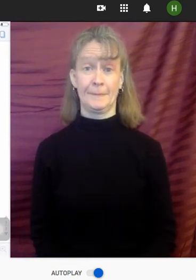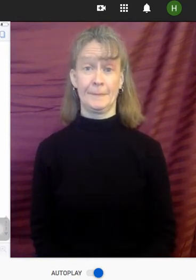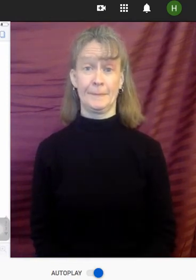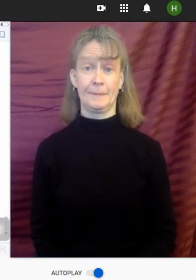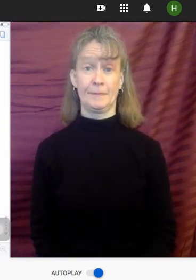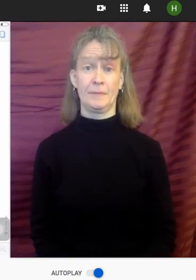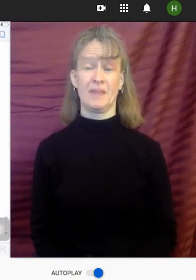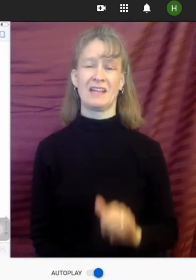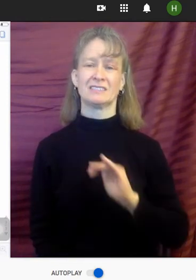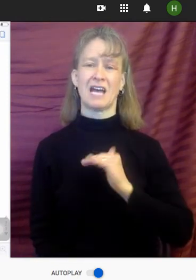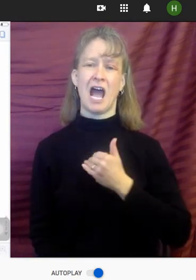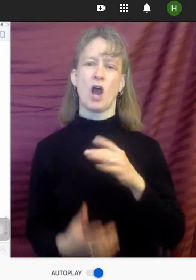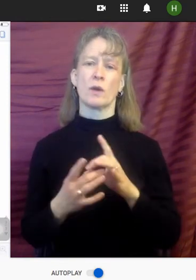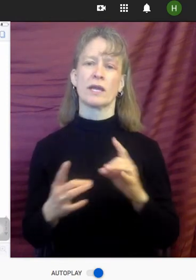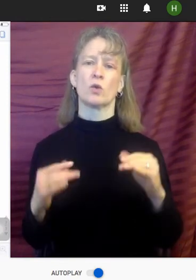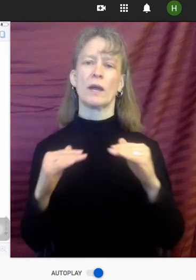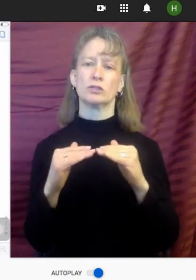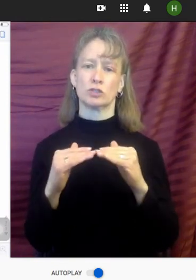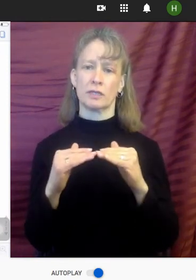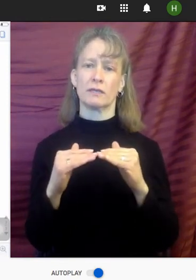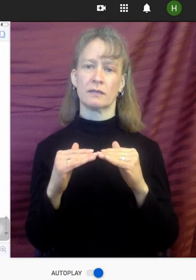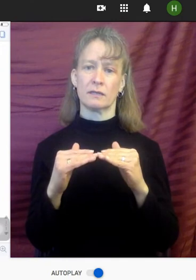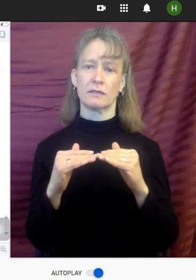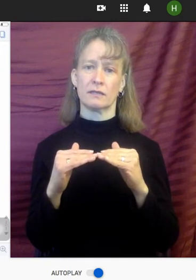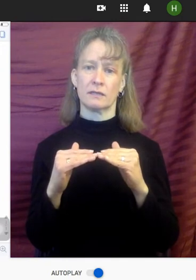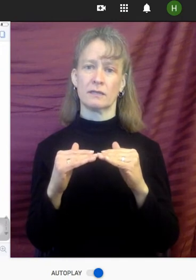our equation.